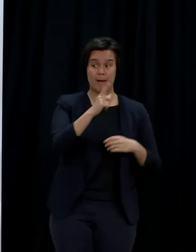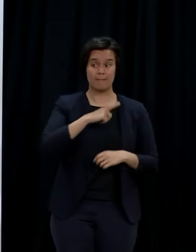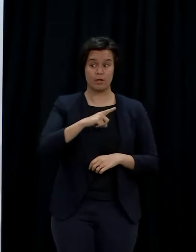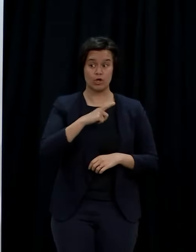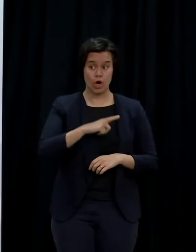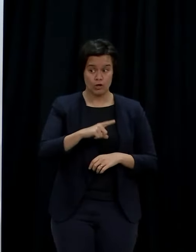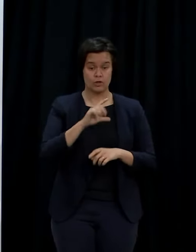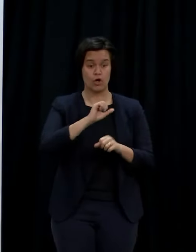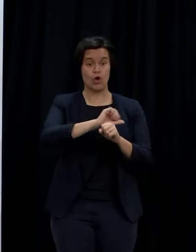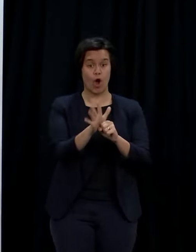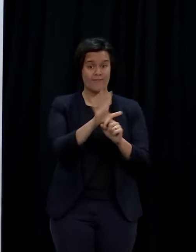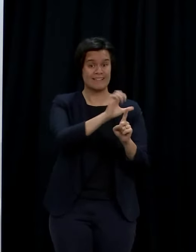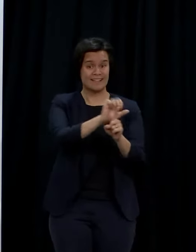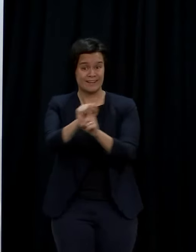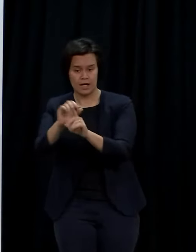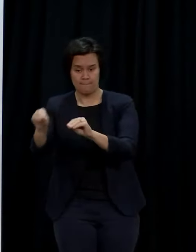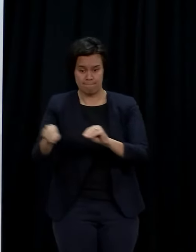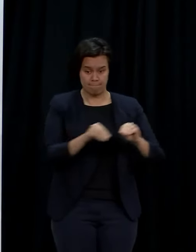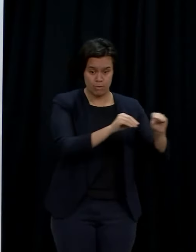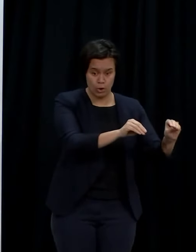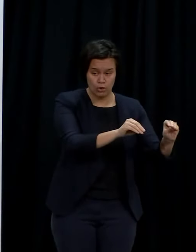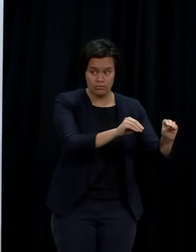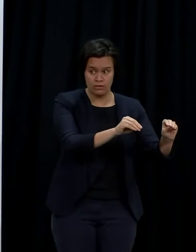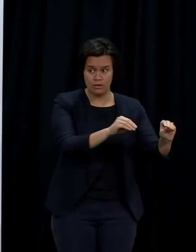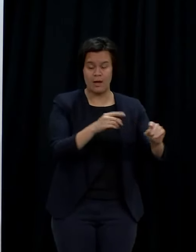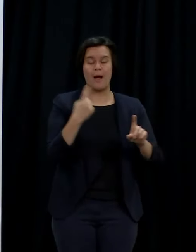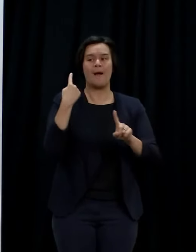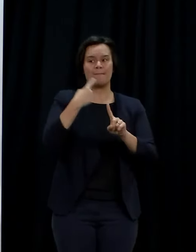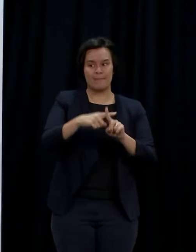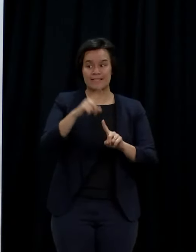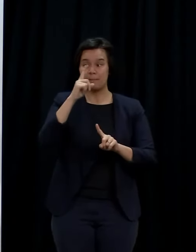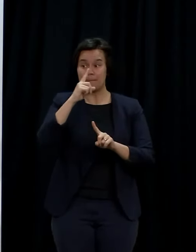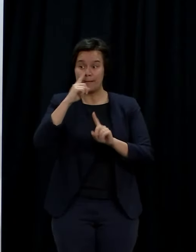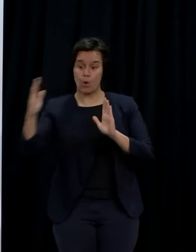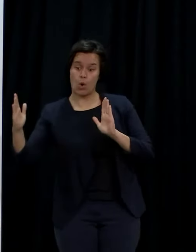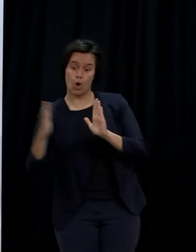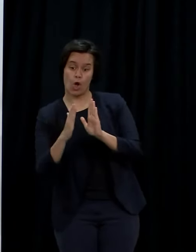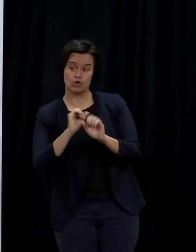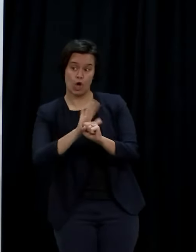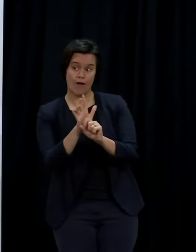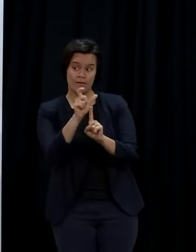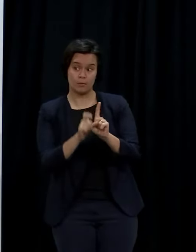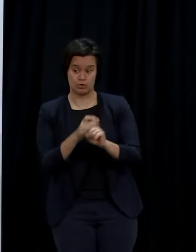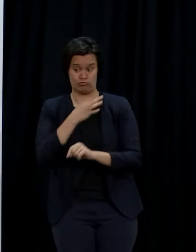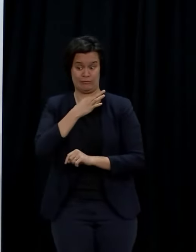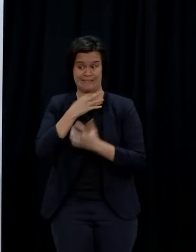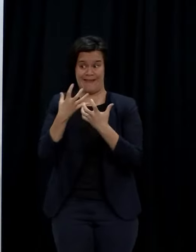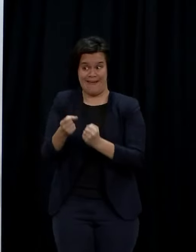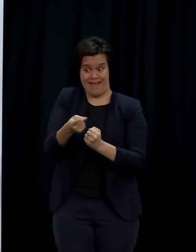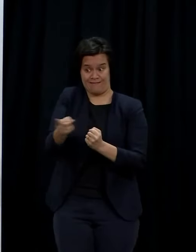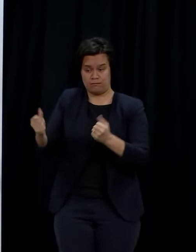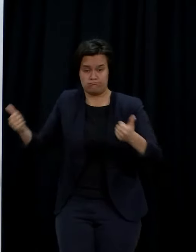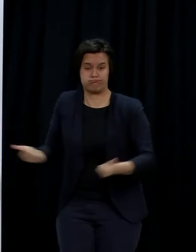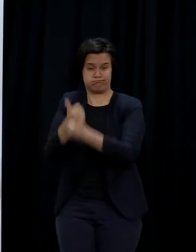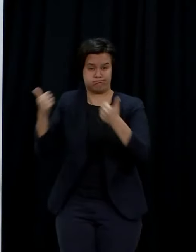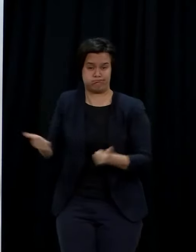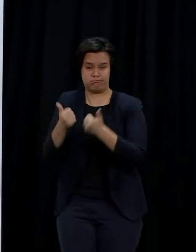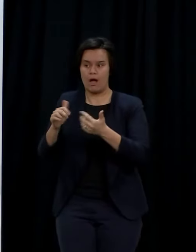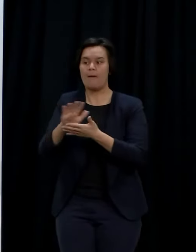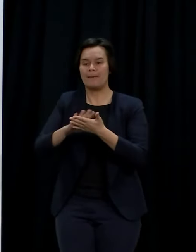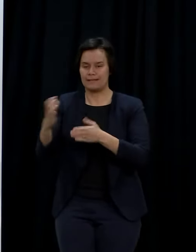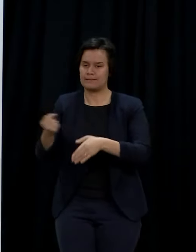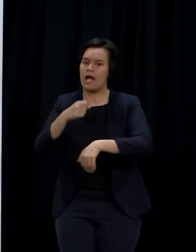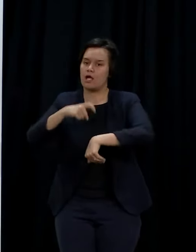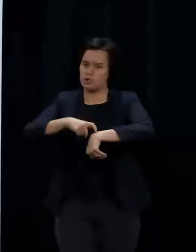day, sometimes it's taking a bit of time to get everyone into a facility. But is that posing any risk,